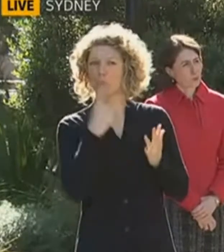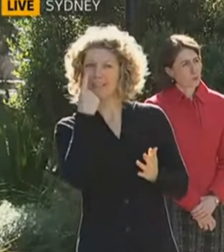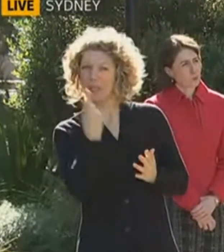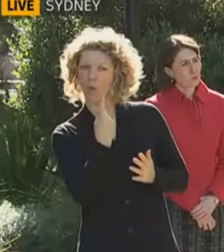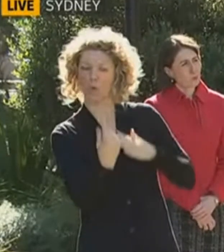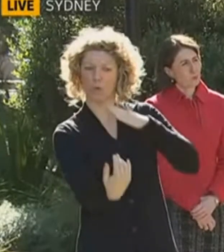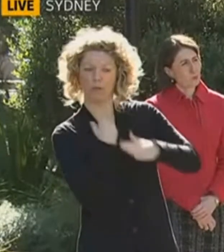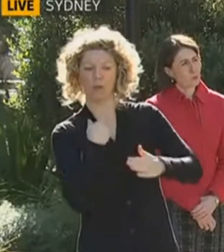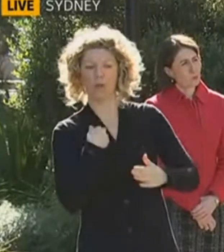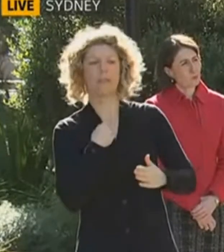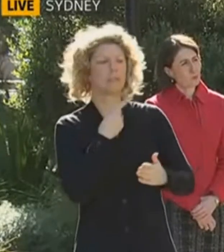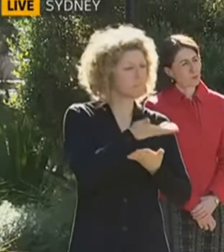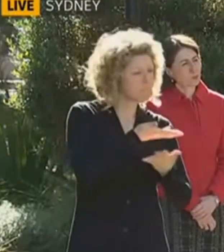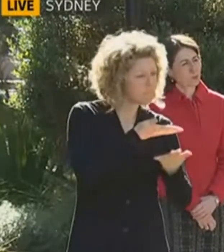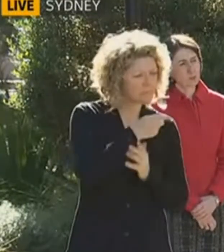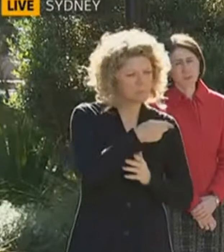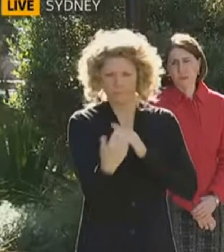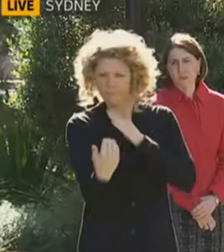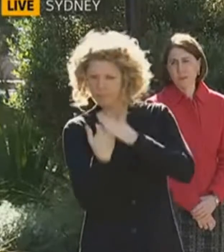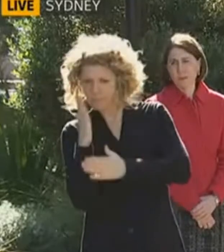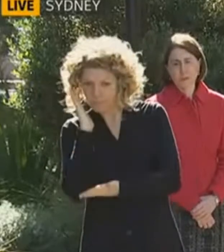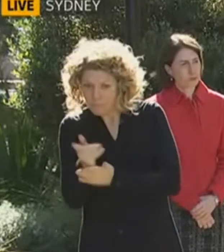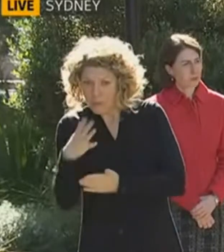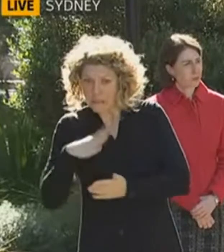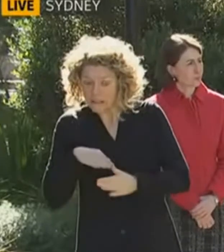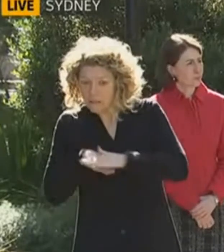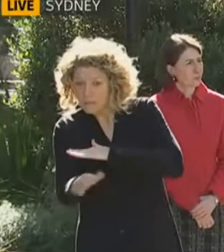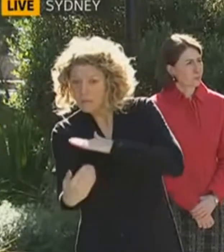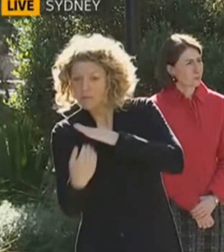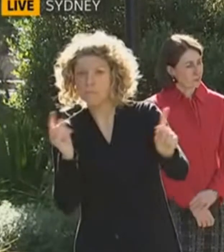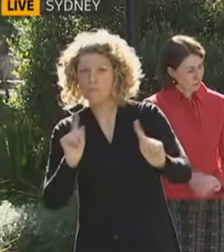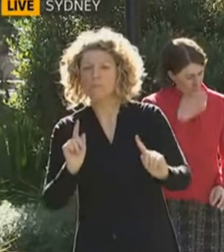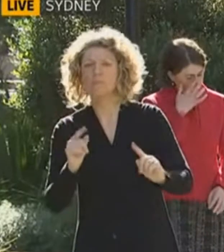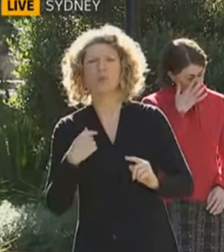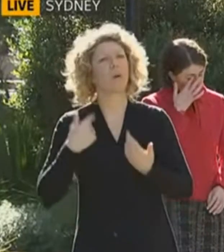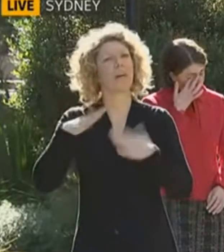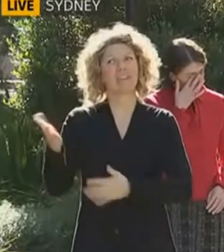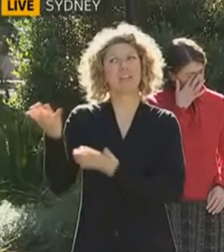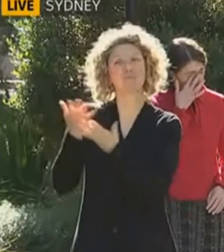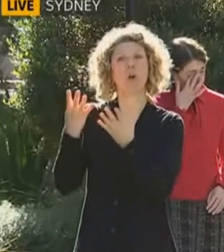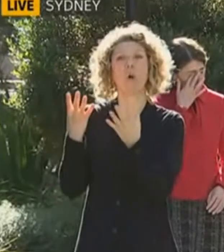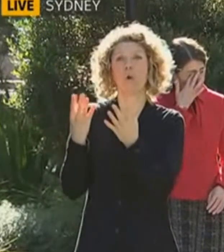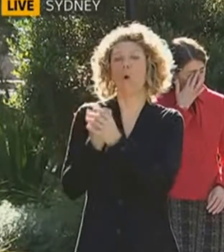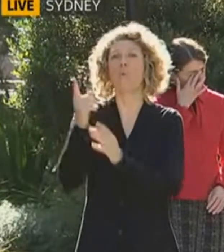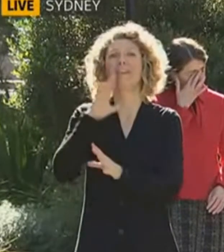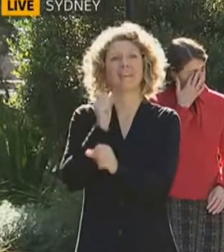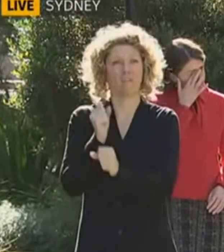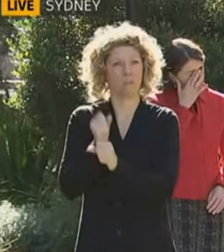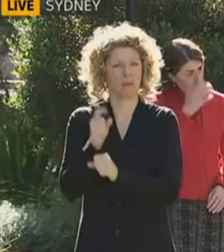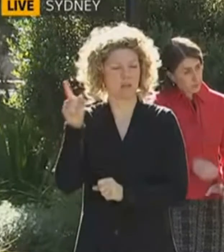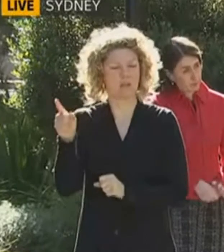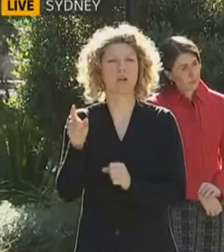We have learnt lessons from Queensland and South Australia. Services New South Wales by tomorrow will have an